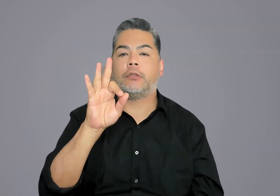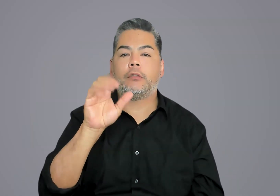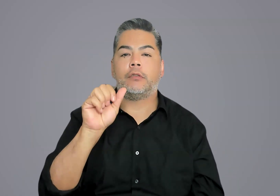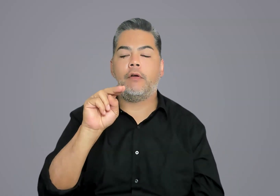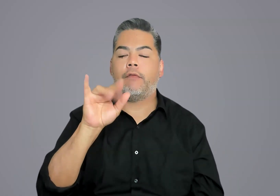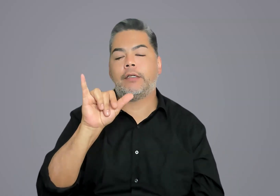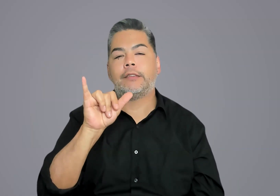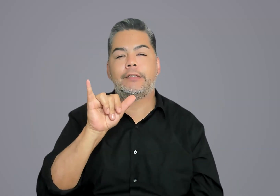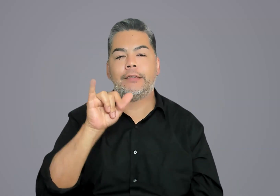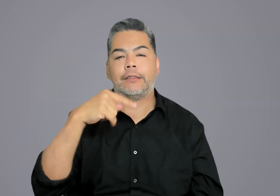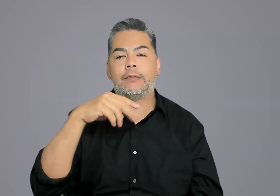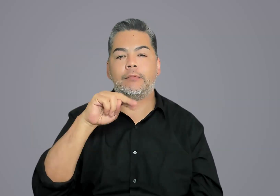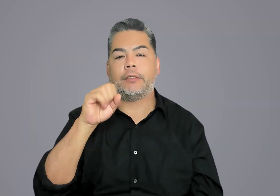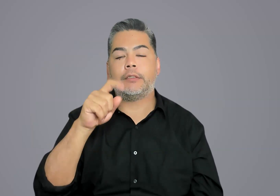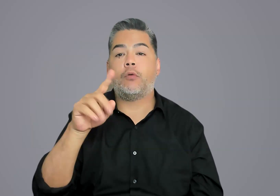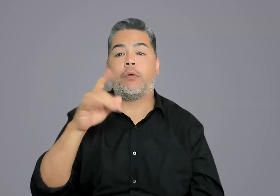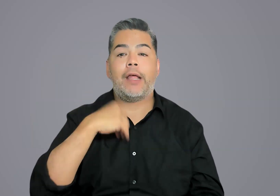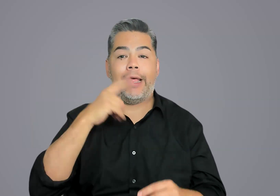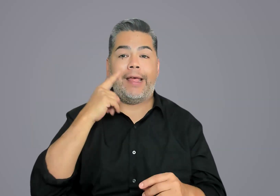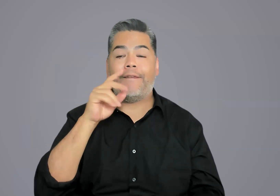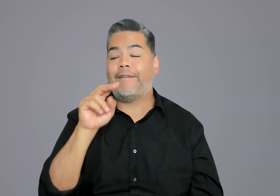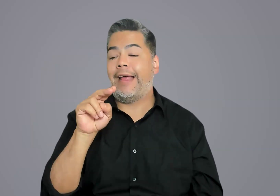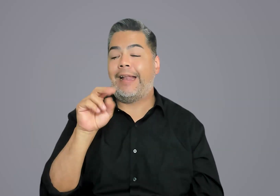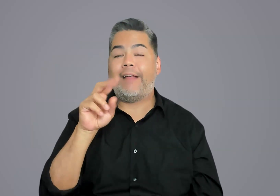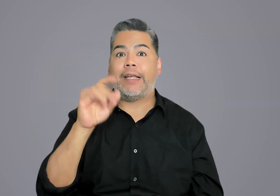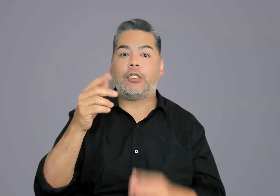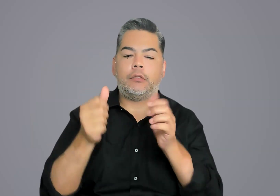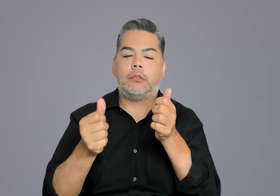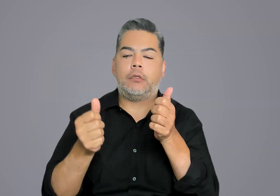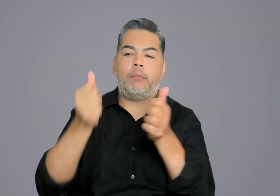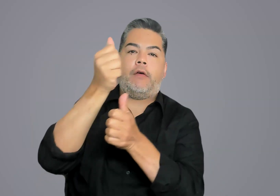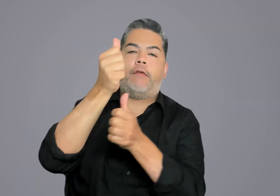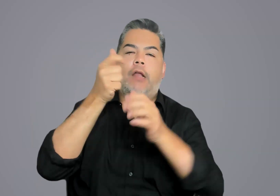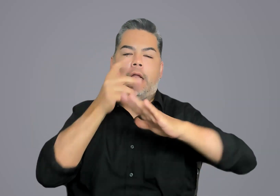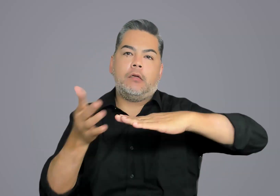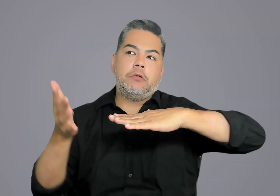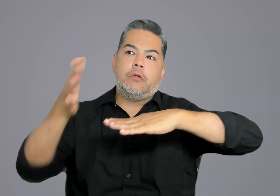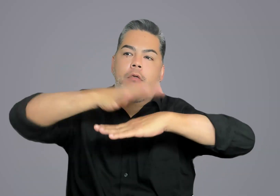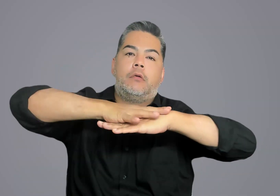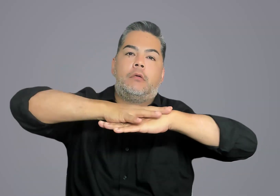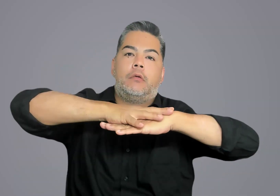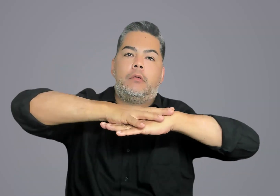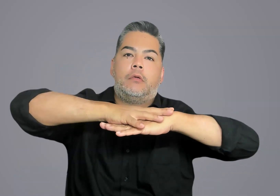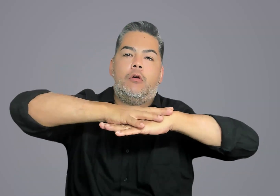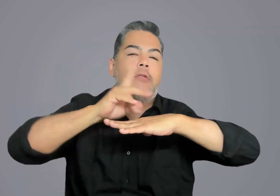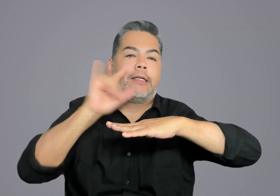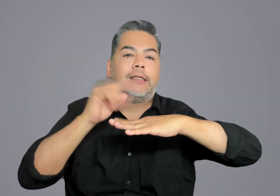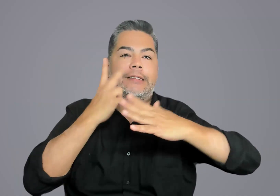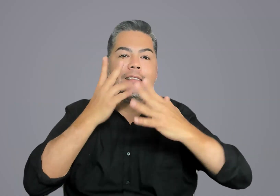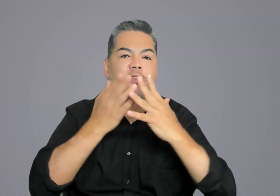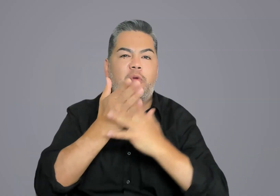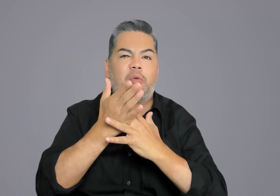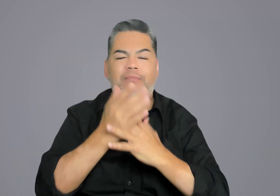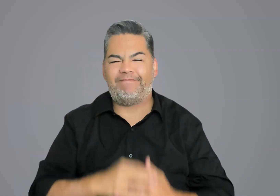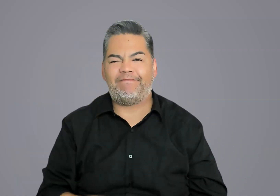navigation above the main instead of kind of overlaid on top, almost like a transparency. But